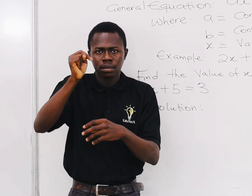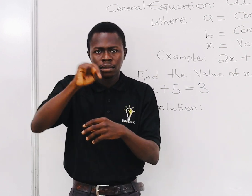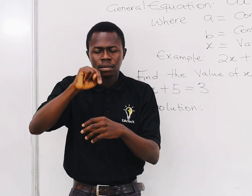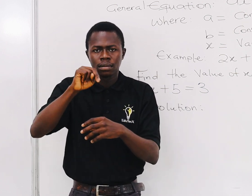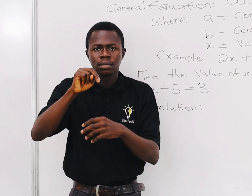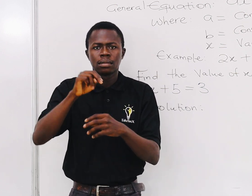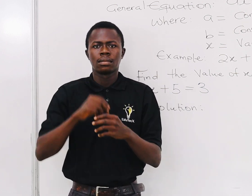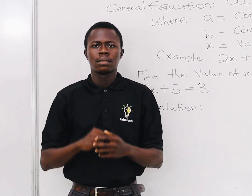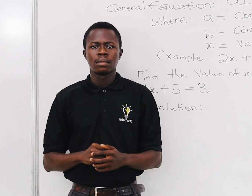will he need?